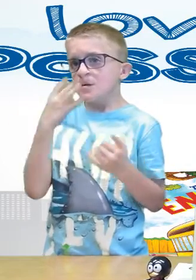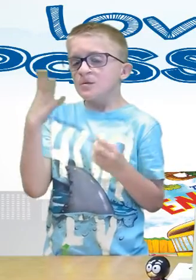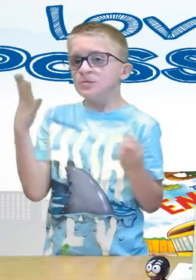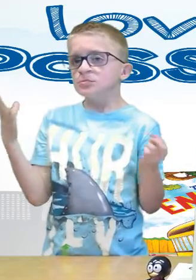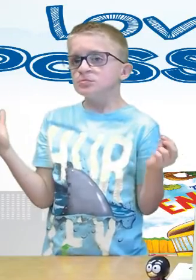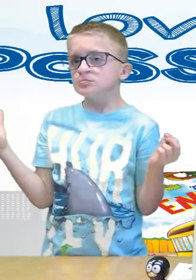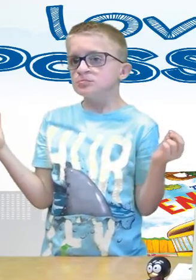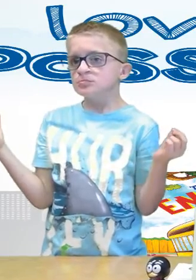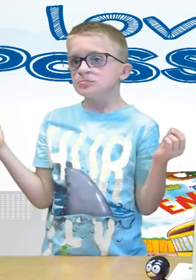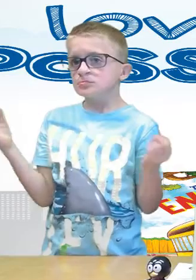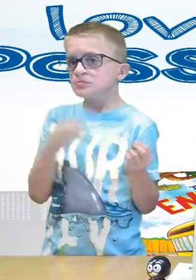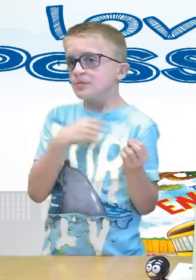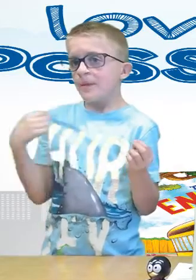teriyaki chicken mini burgers.